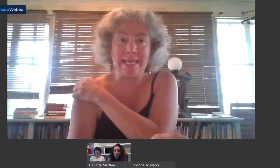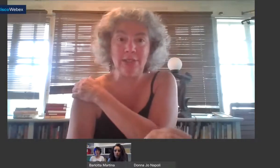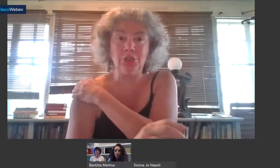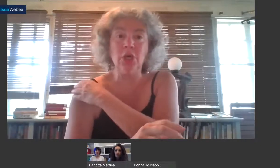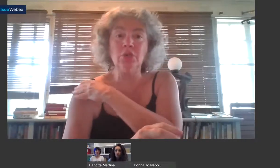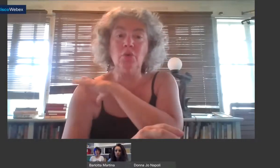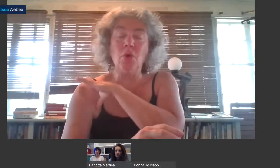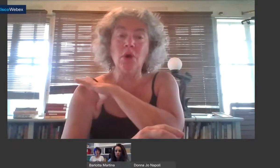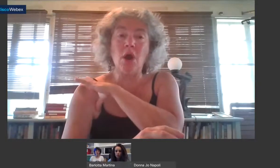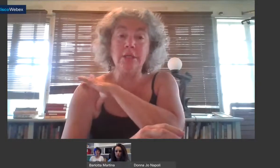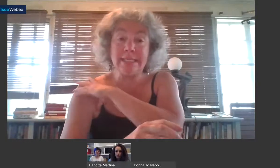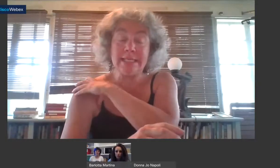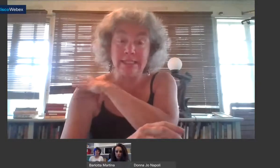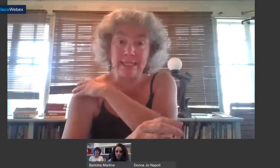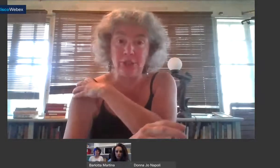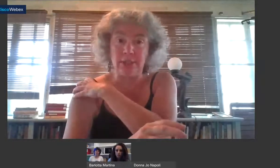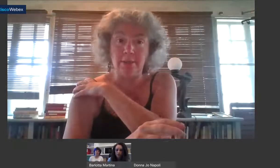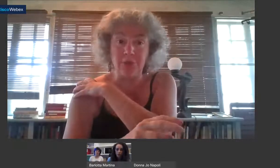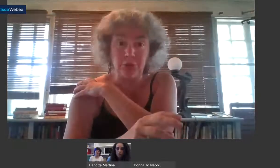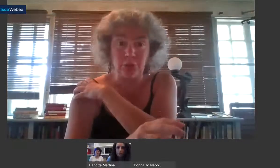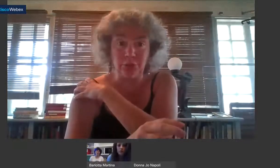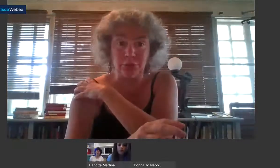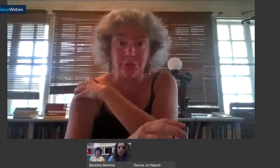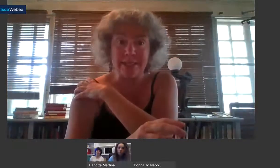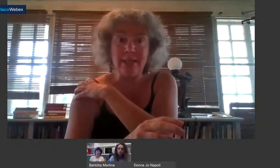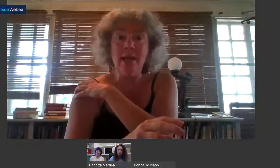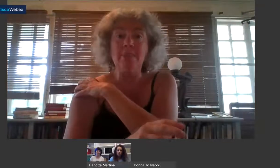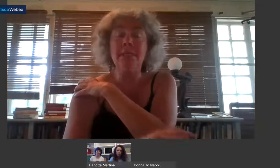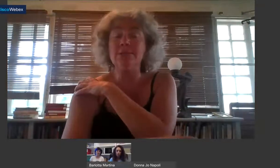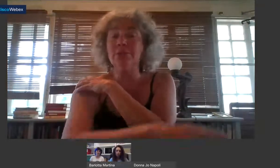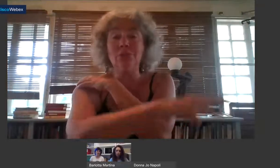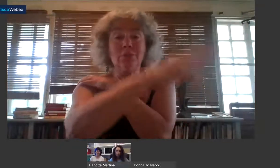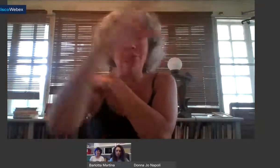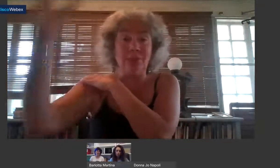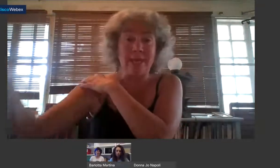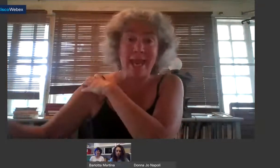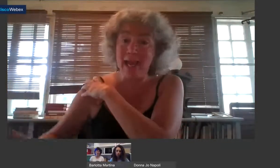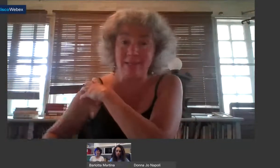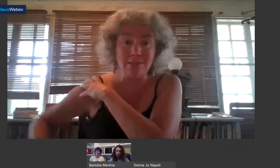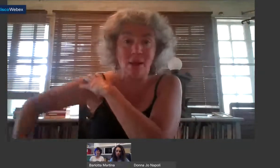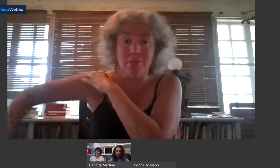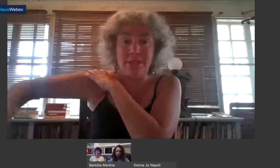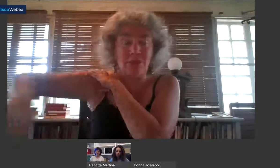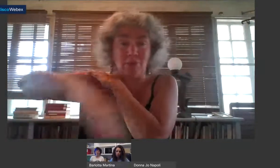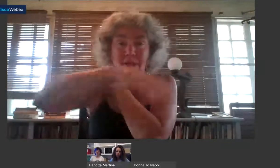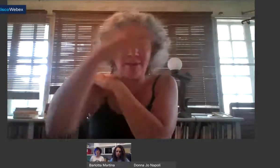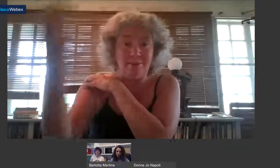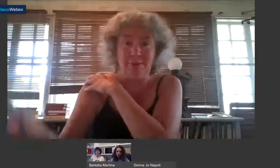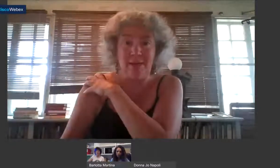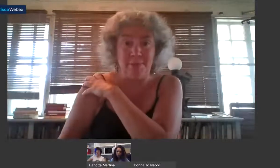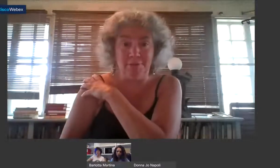engage your articulation of your shoulder joint because your shoulder joint has this great freedom of